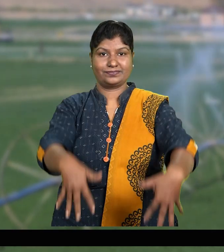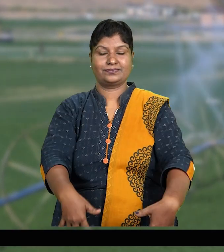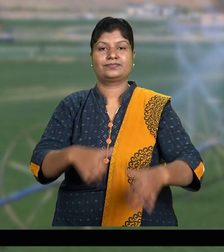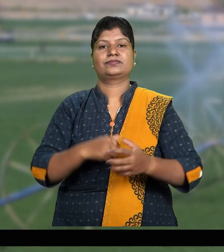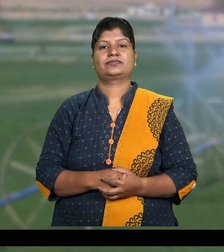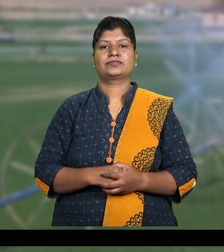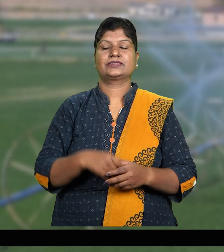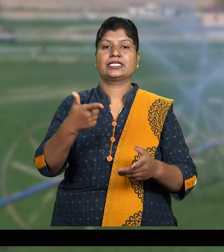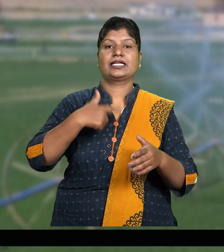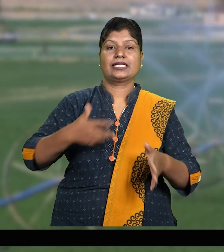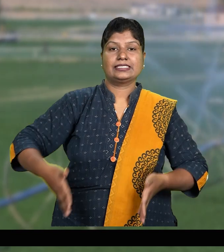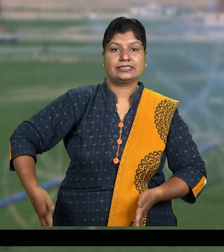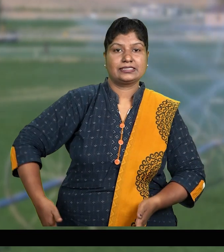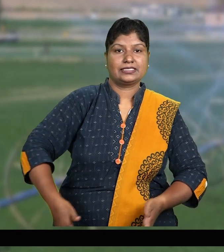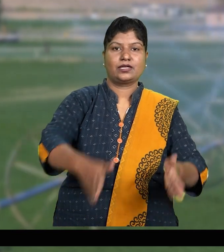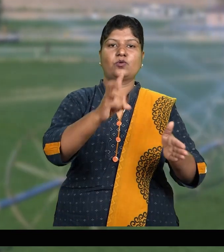and canals.